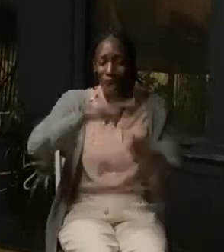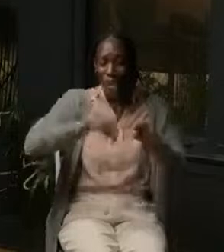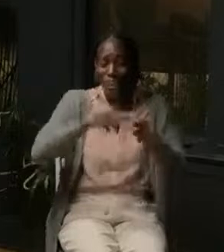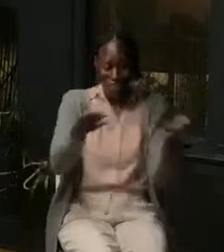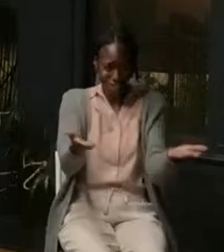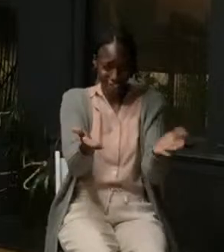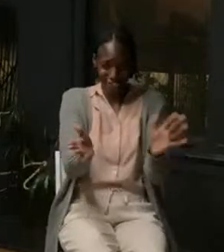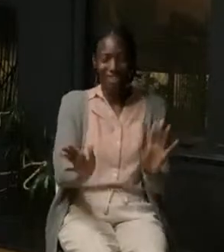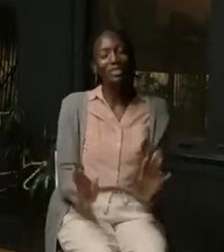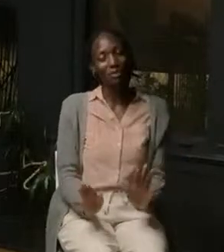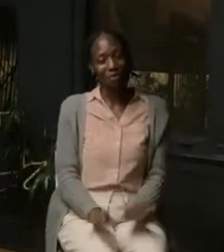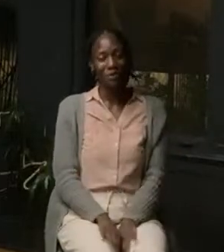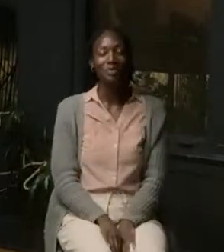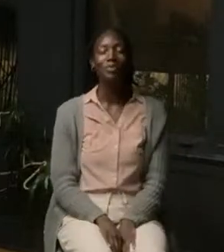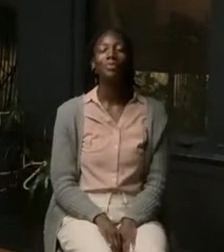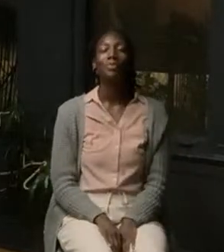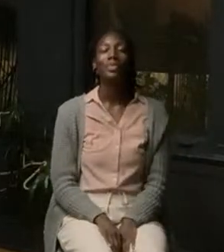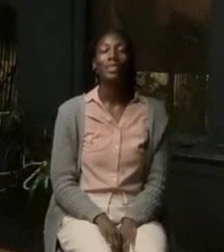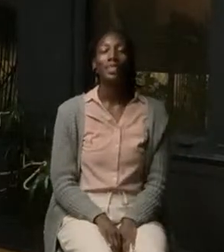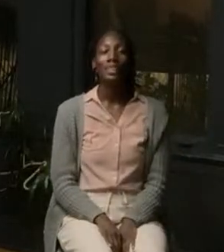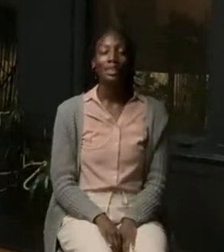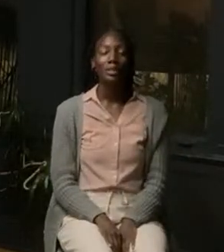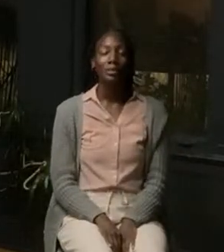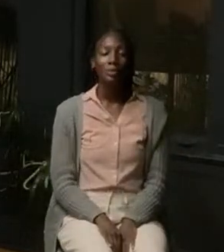Swing low, sweet chariot.